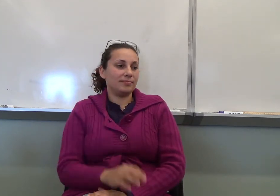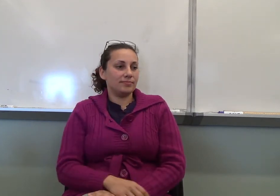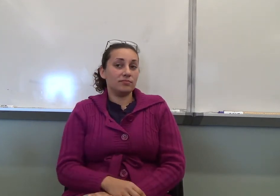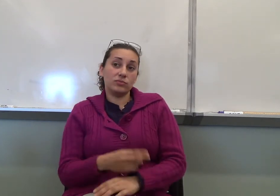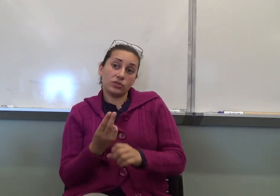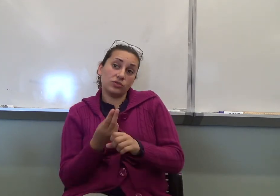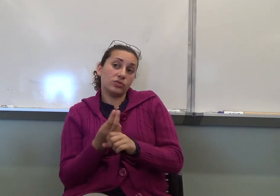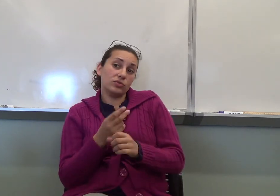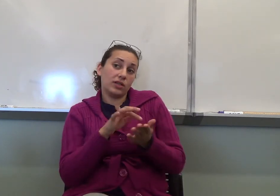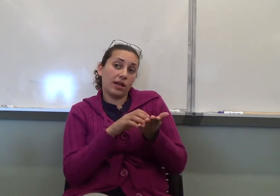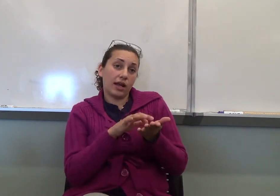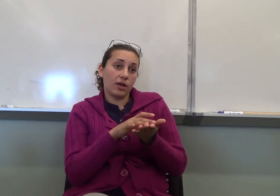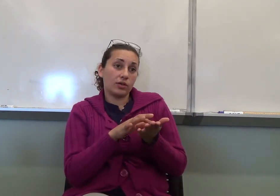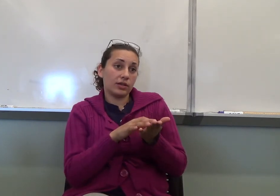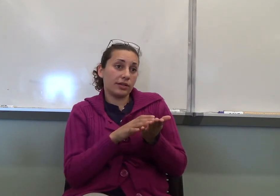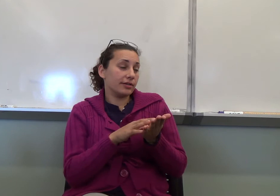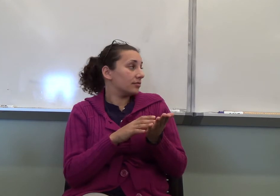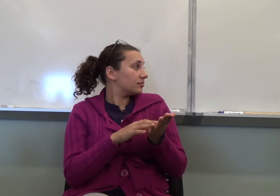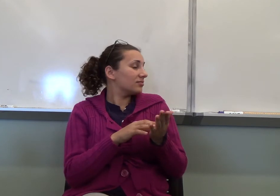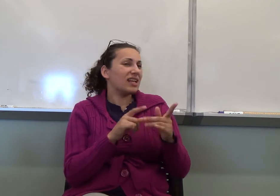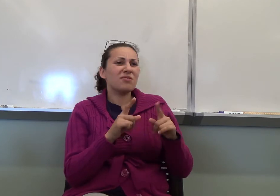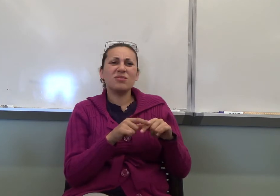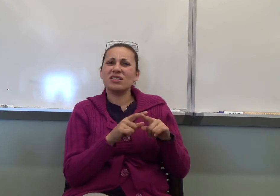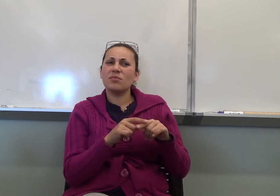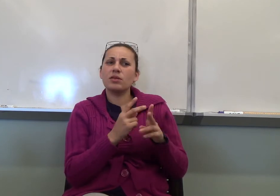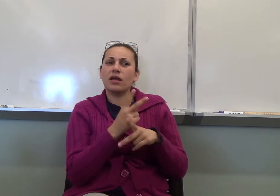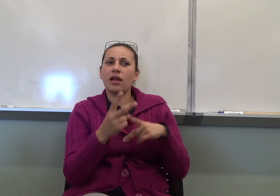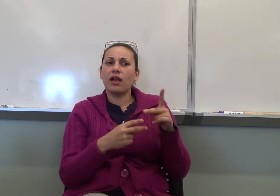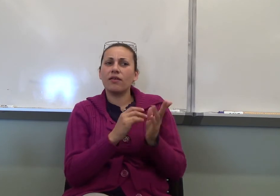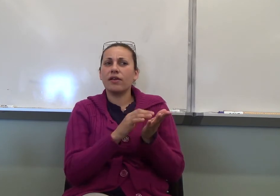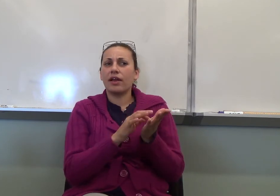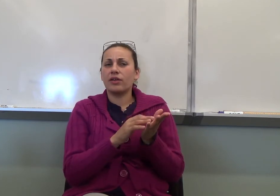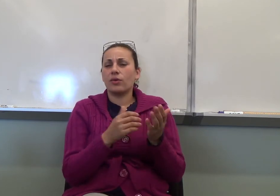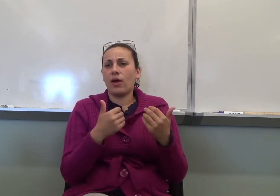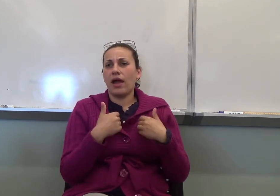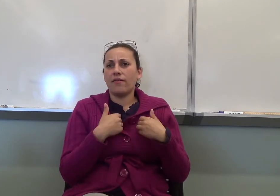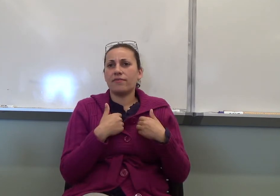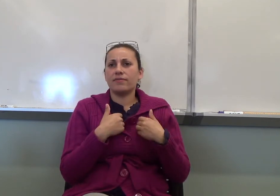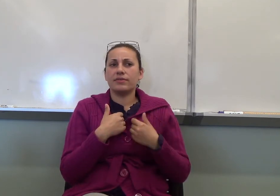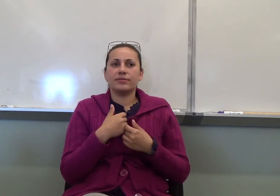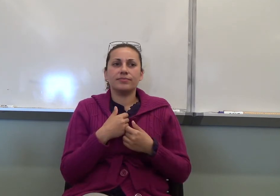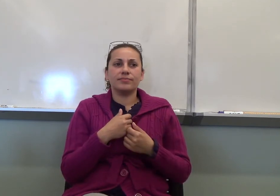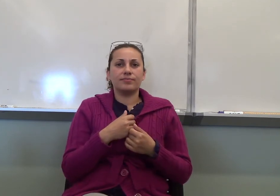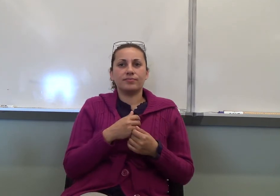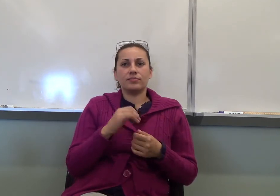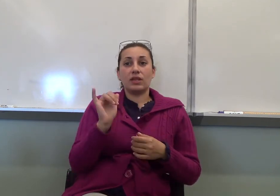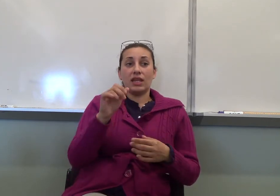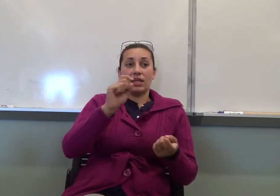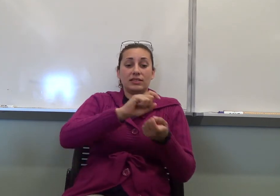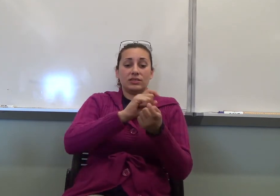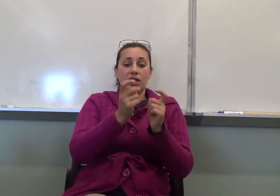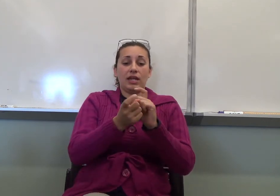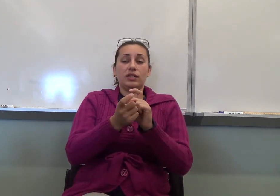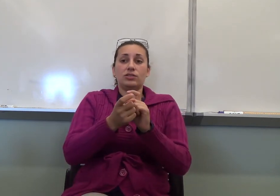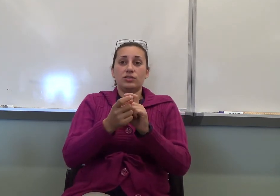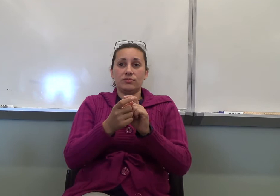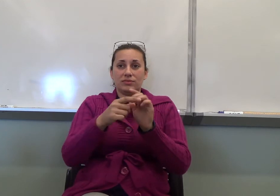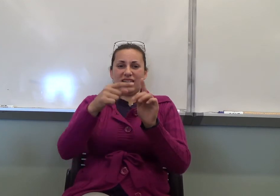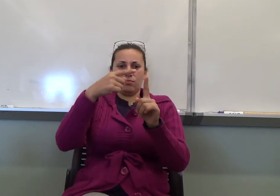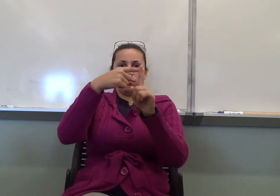like this. Now, this depends on your calculator, whether you insert the change sign key before the number or after the number